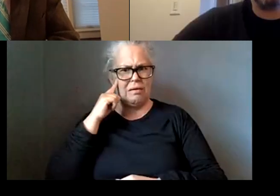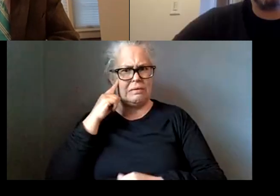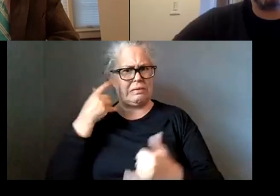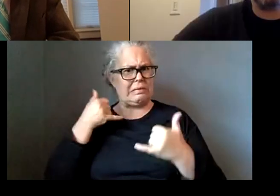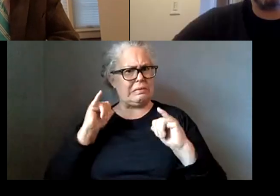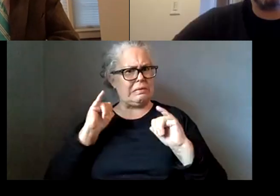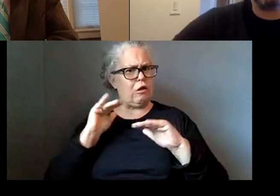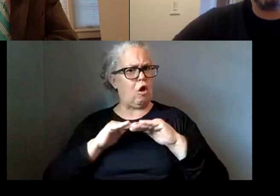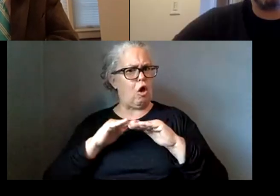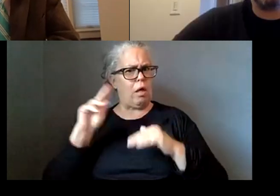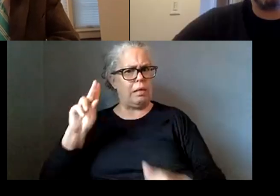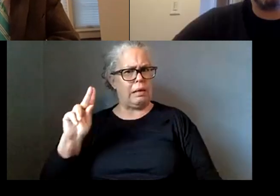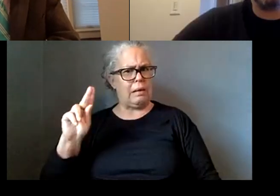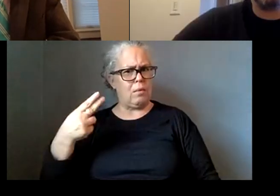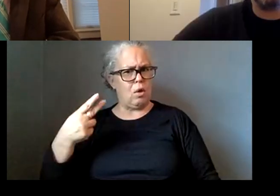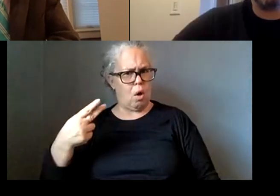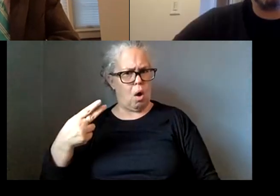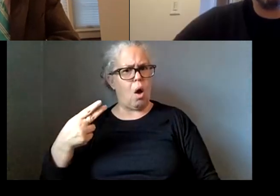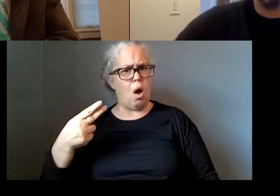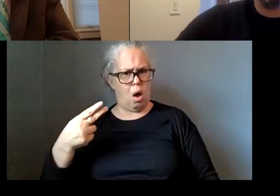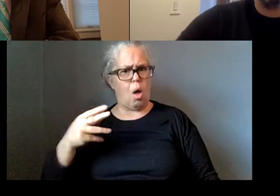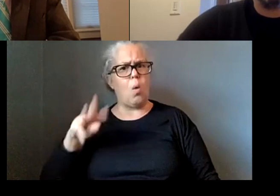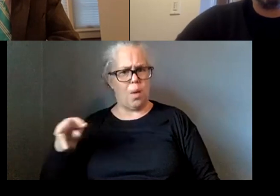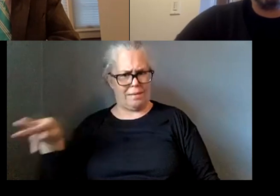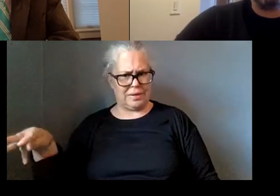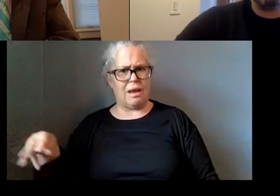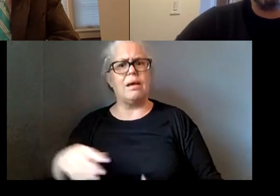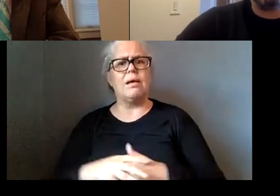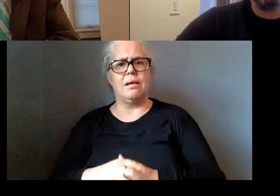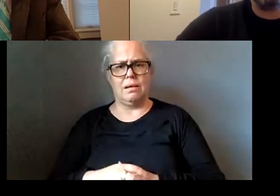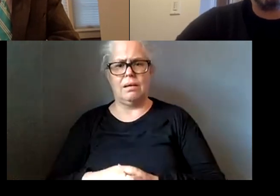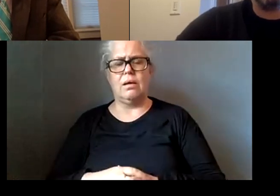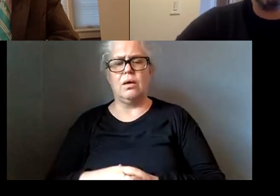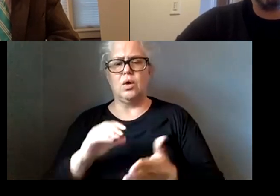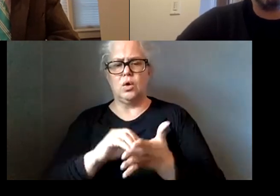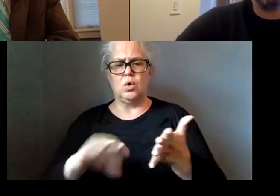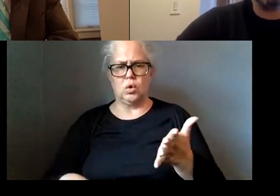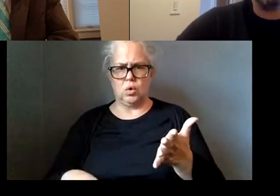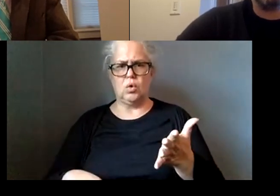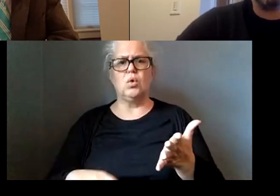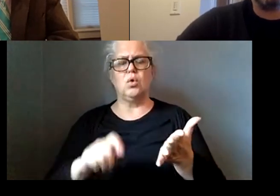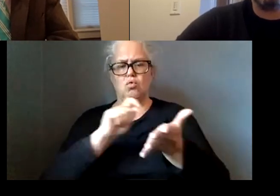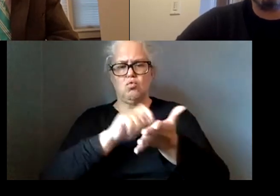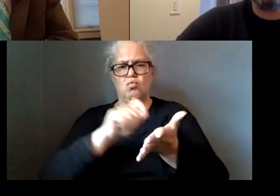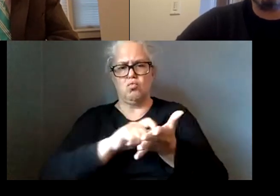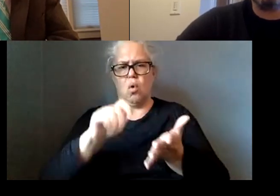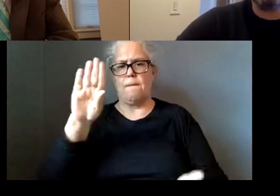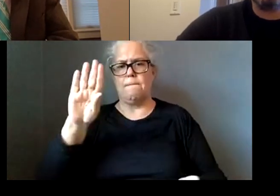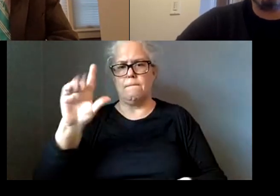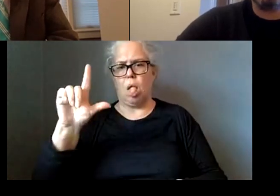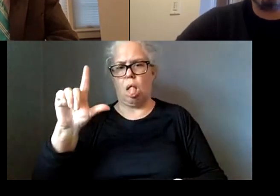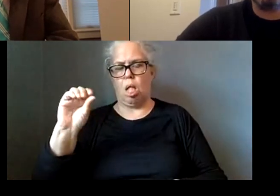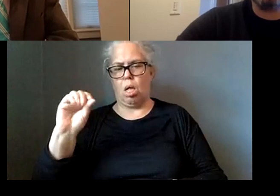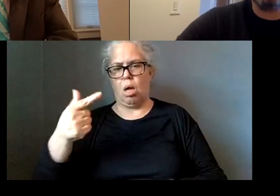on the Kiplin Hall site in England. Students wrote blog entries about the places that we were going